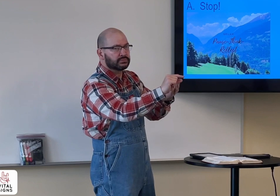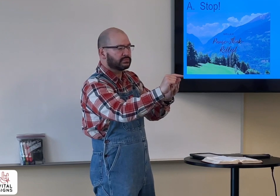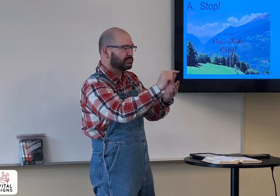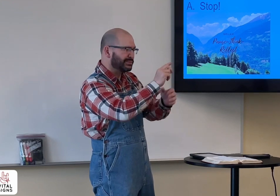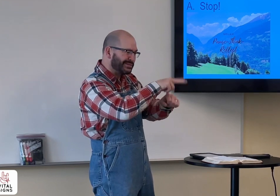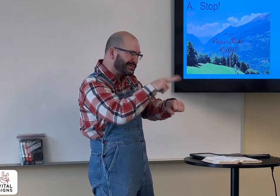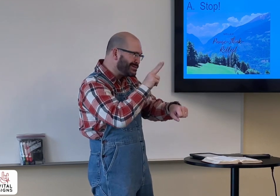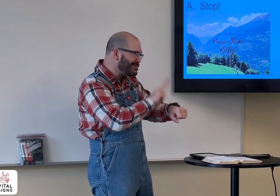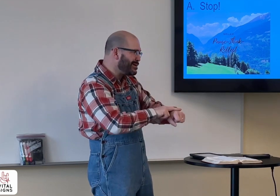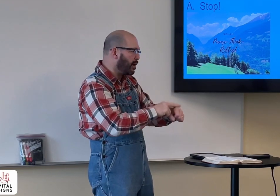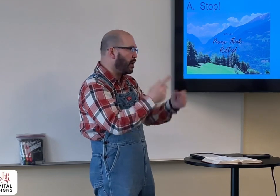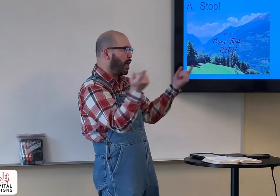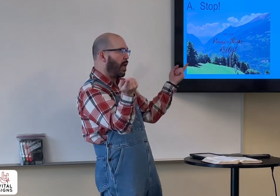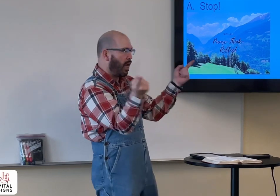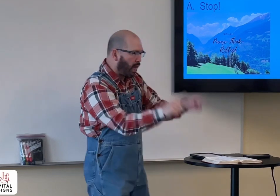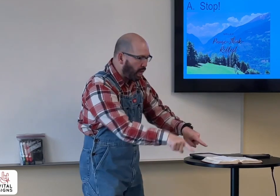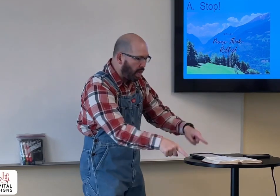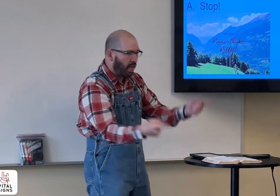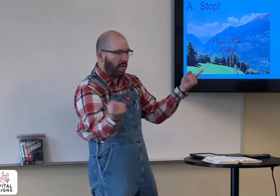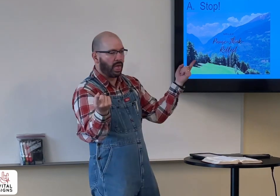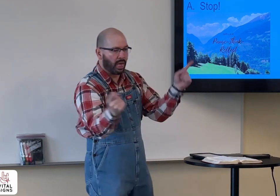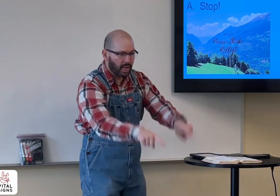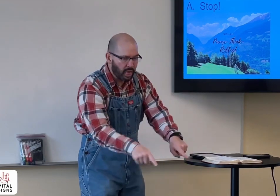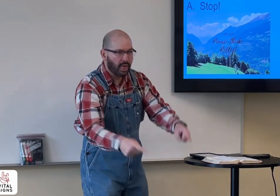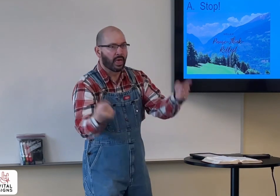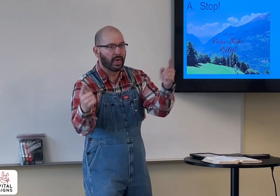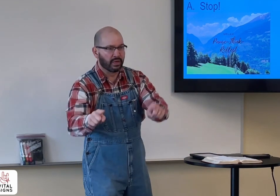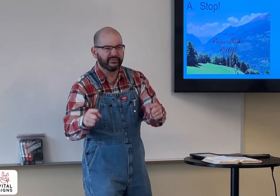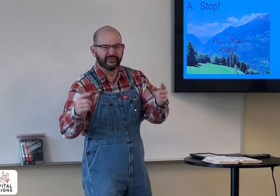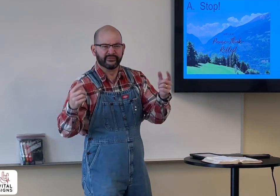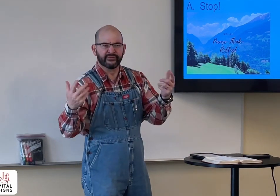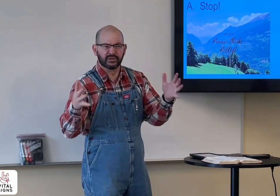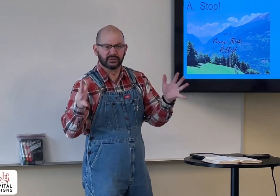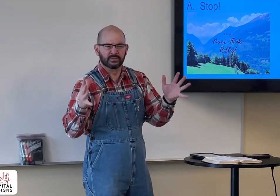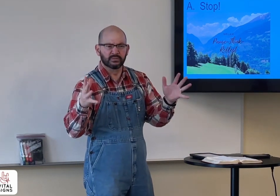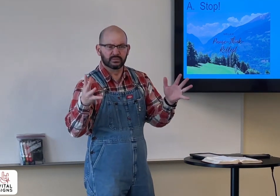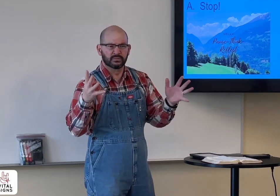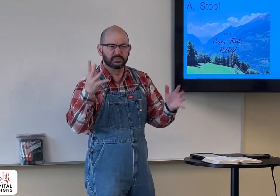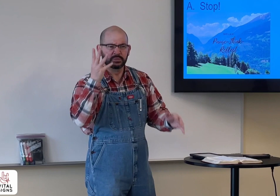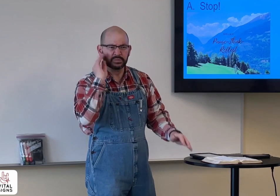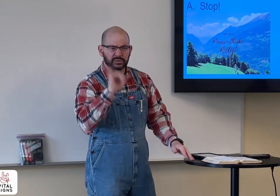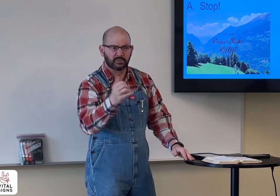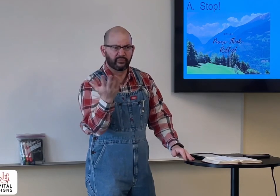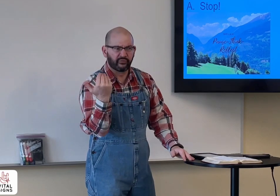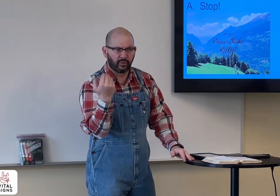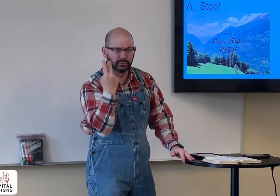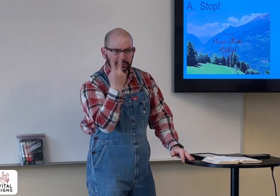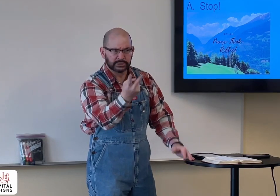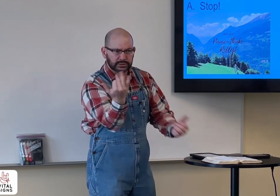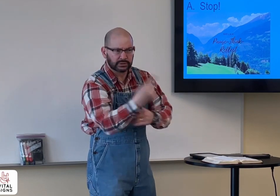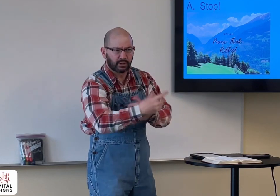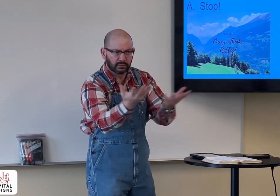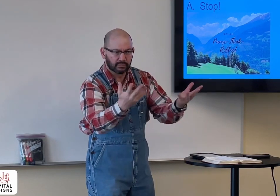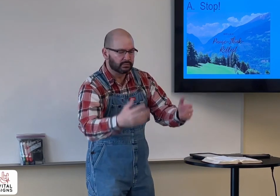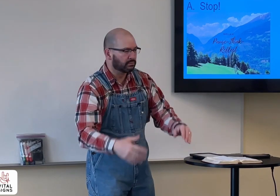The first verses, it's things that are happening normally, right? And we saw those